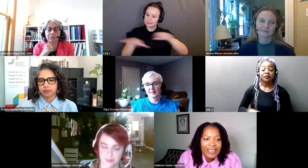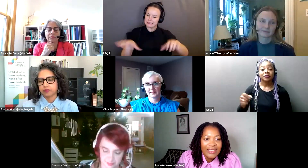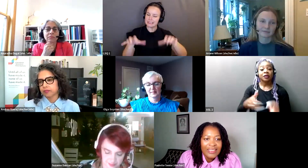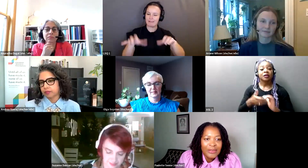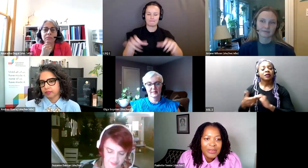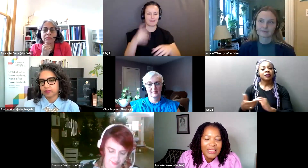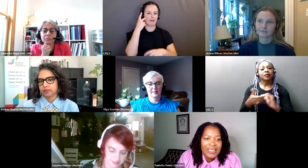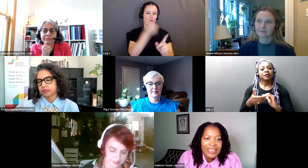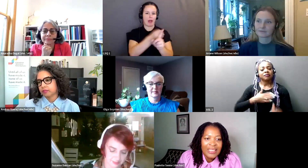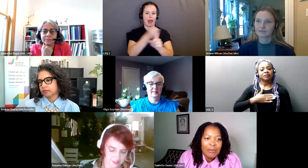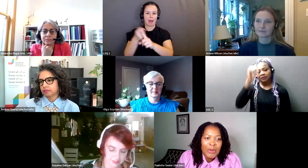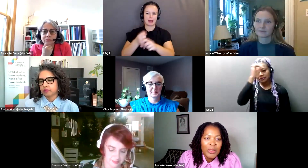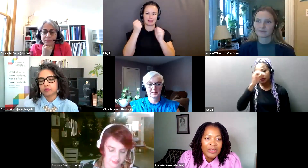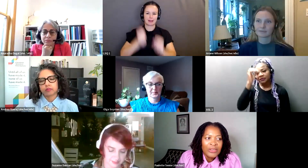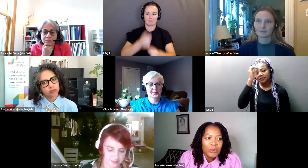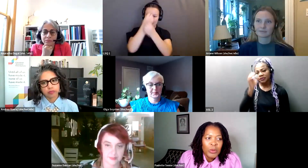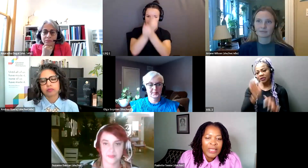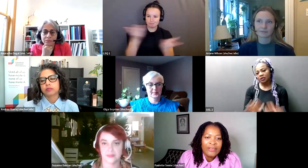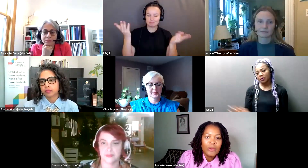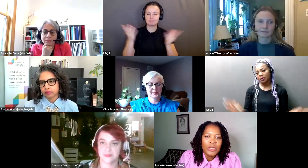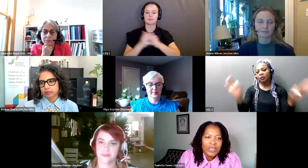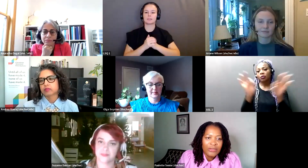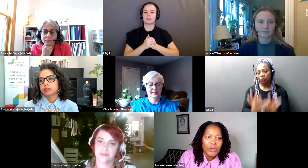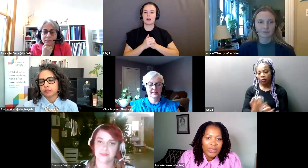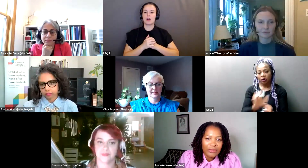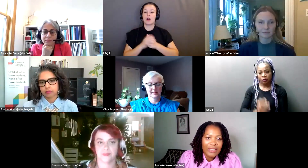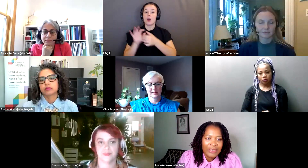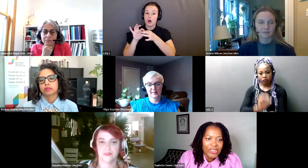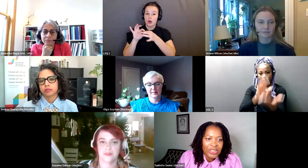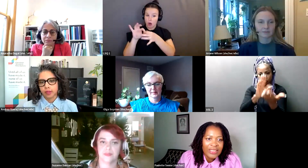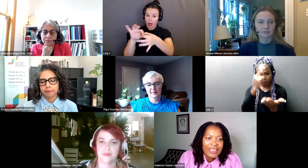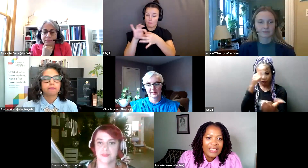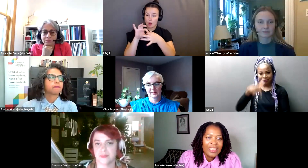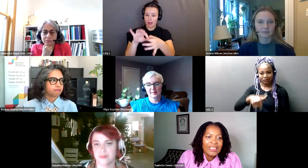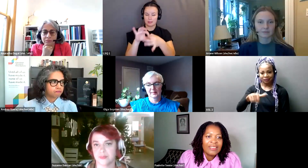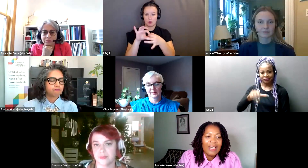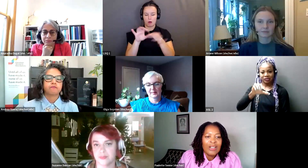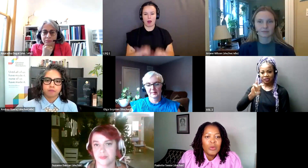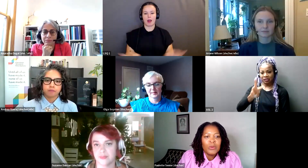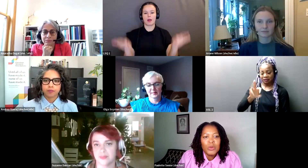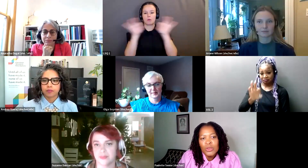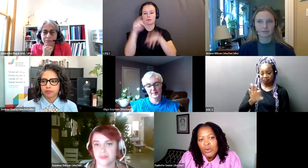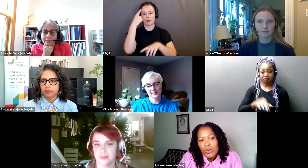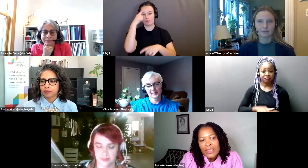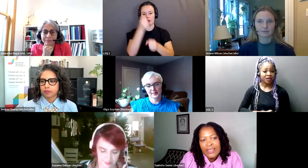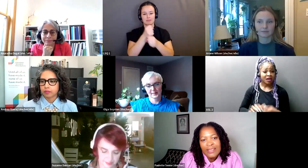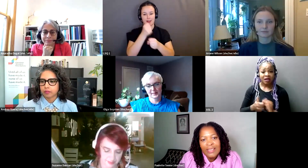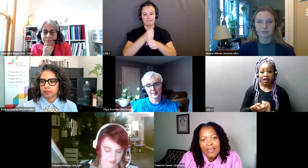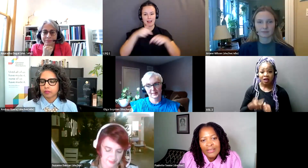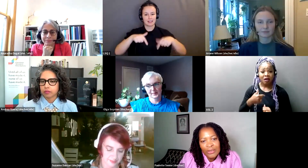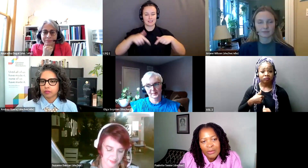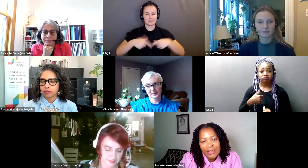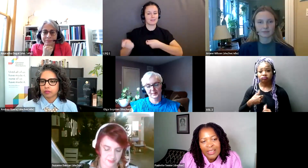collaboration, I think, is really an important way of work for the foundation. It is how we work